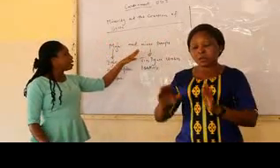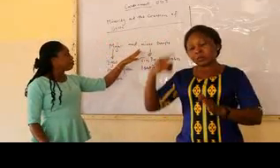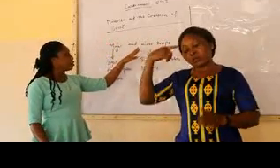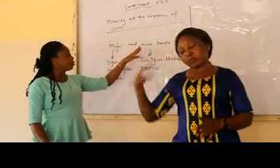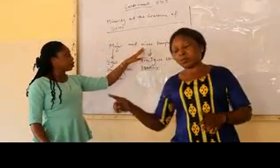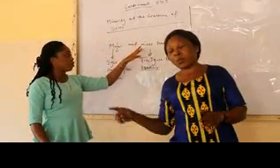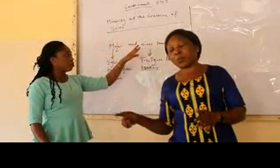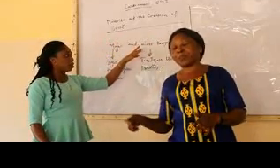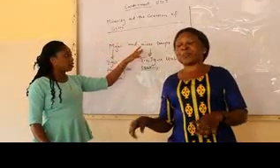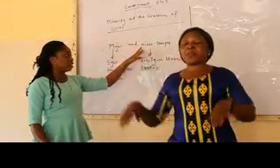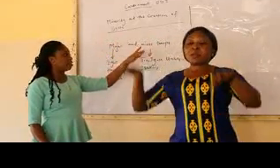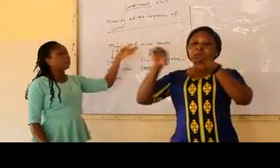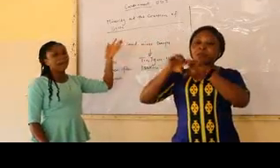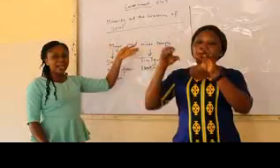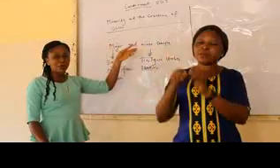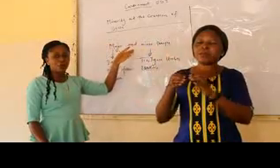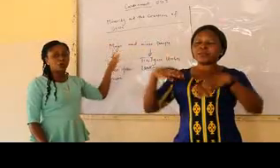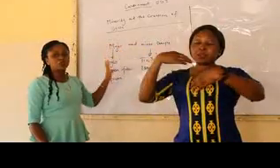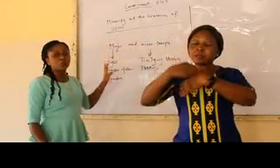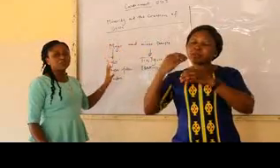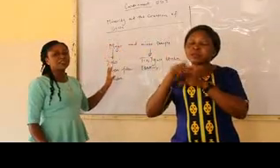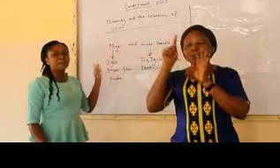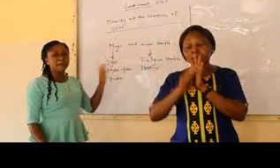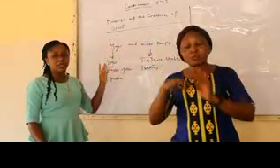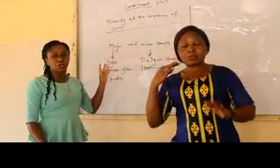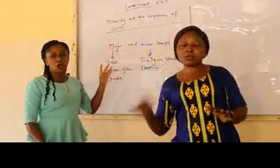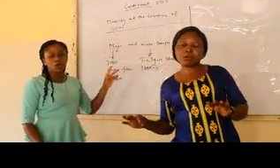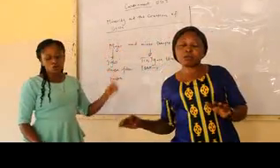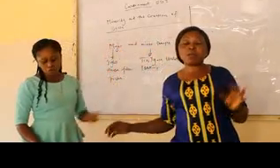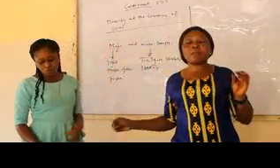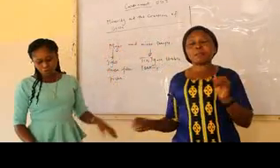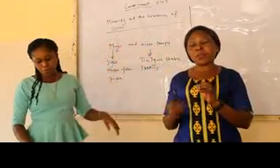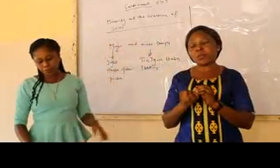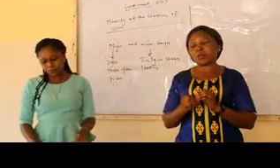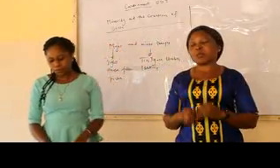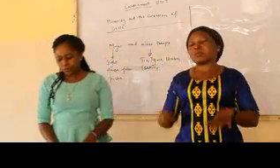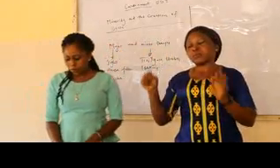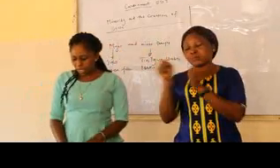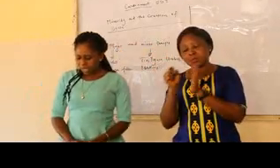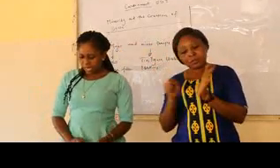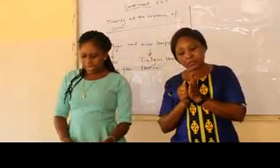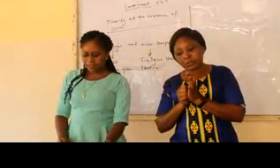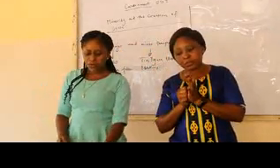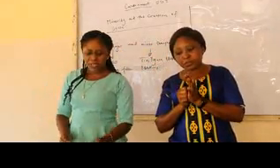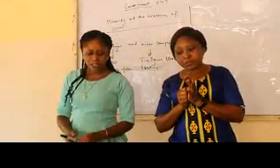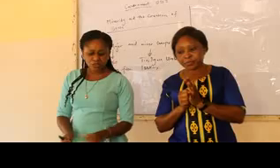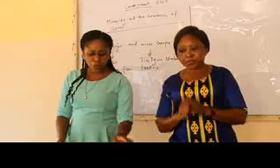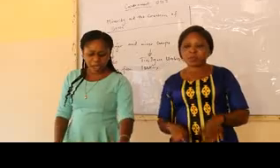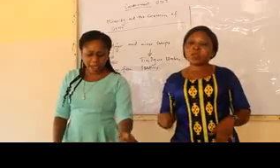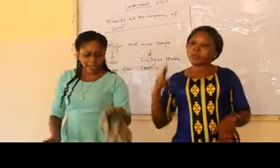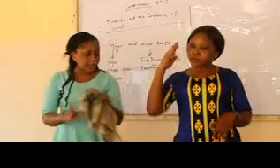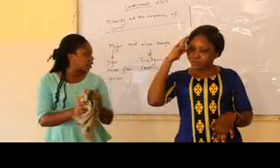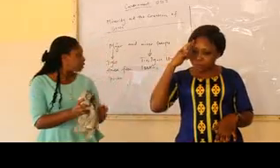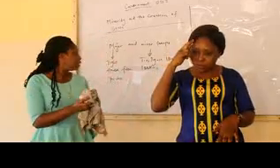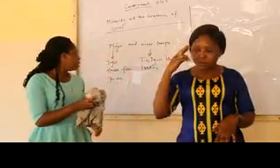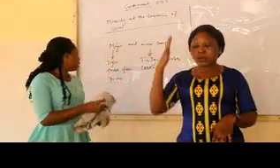are demanding for the creation of more states is the minor, not the major group. Now let's see reasons